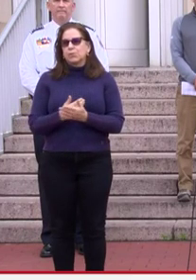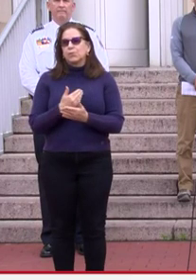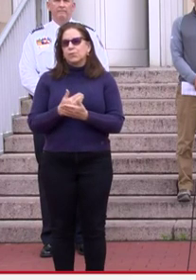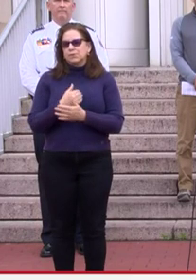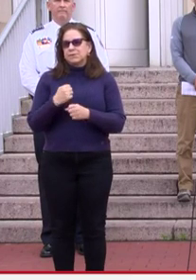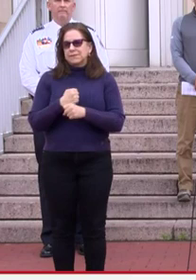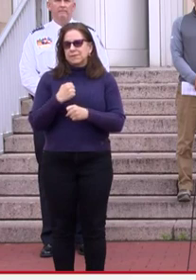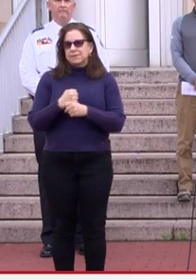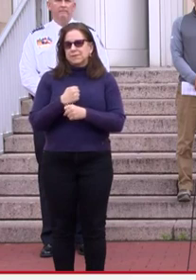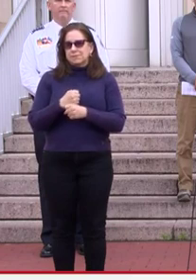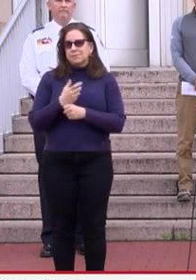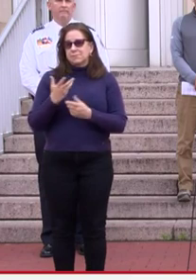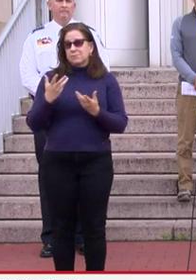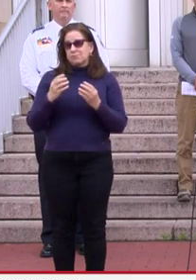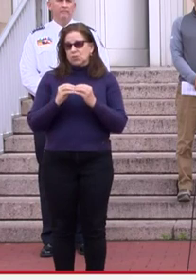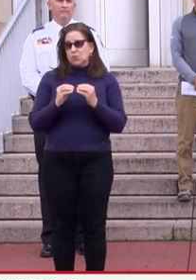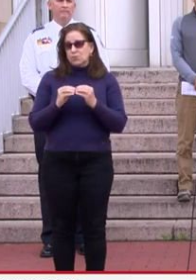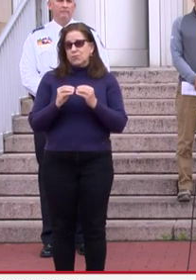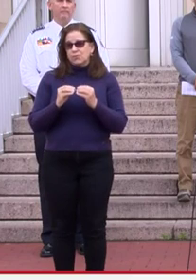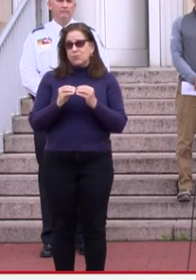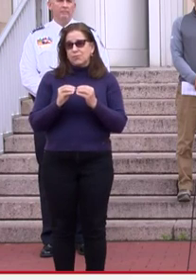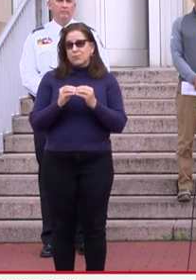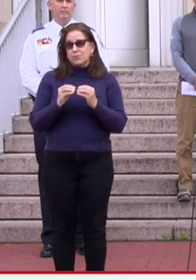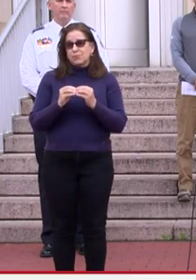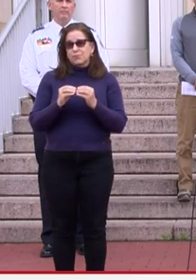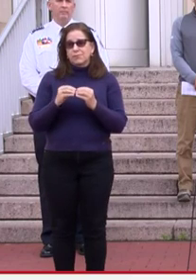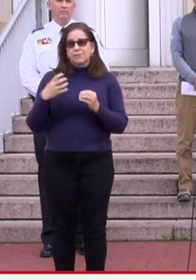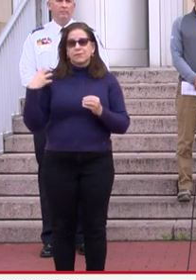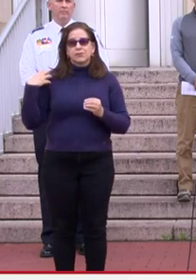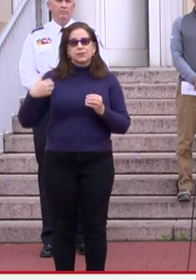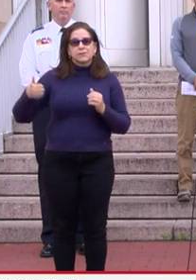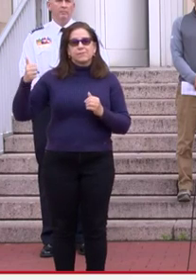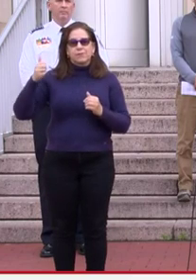the chief will brief out on.